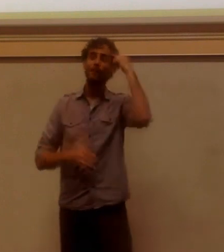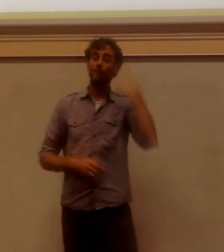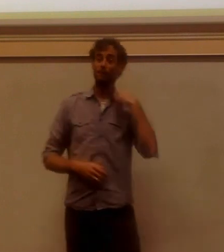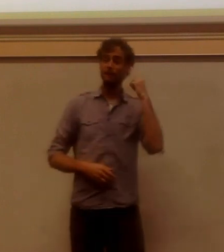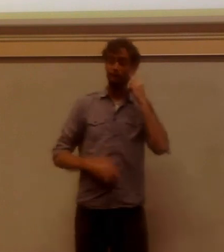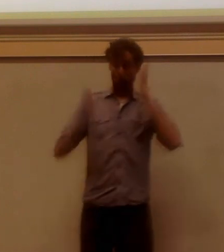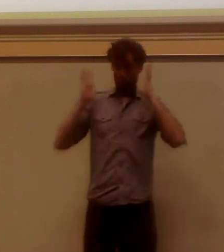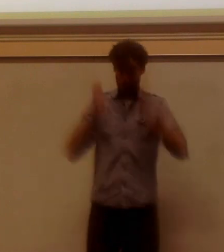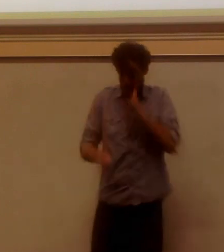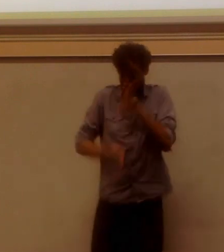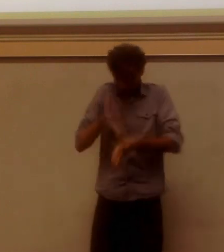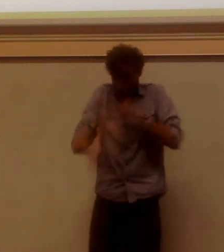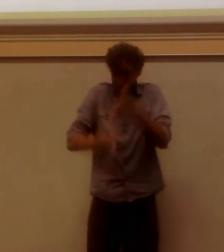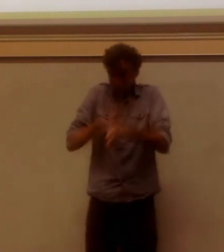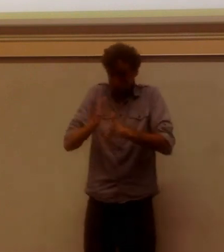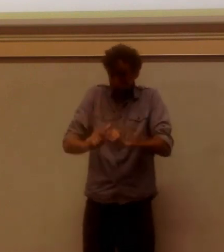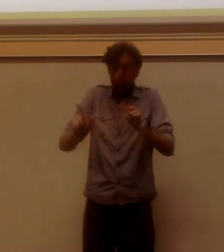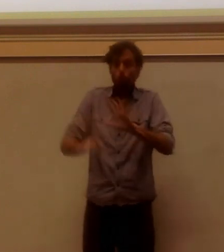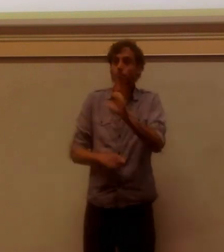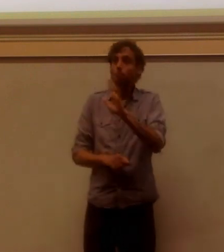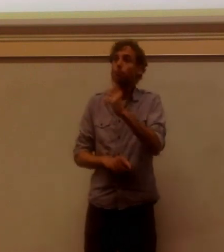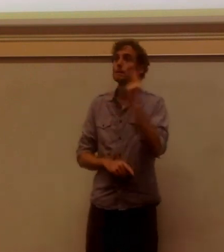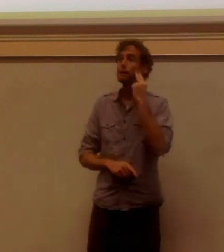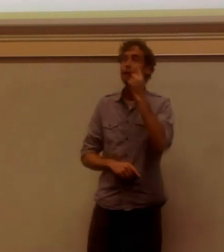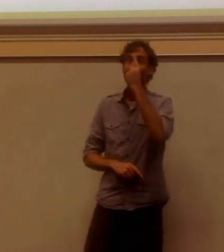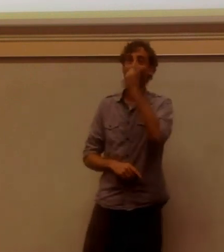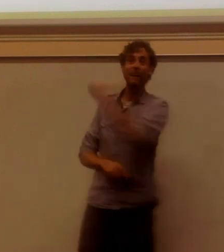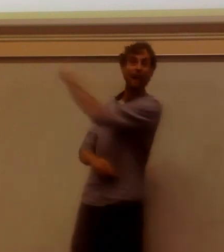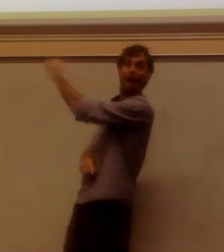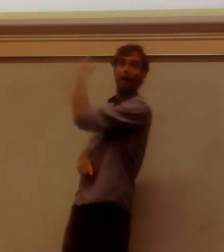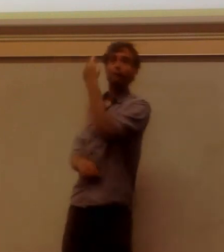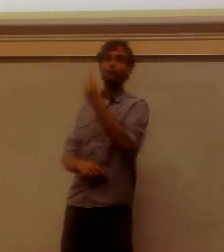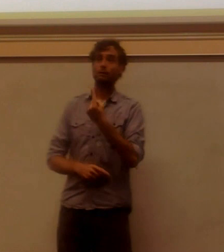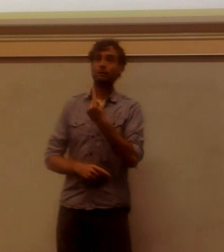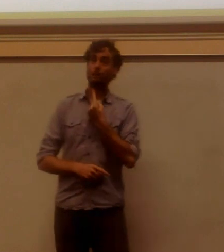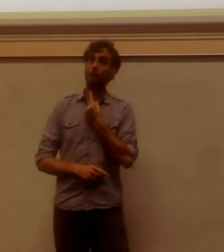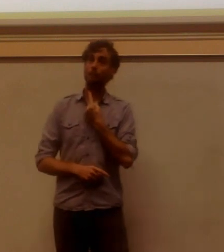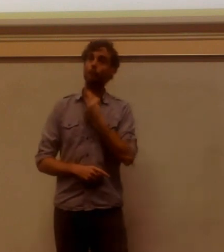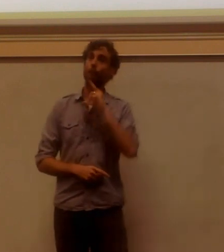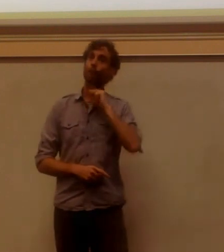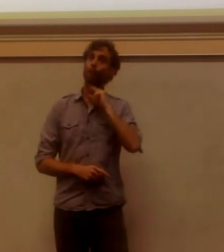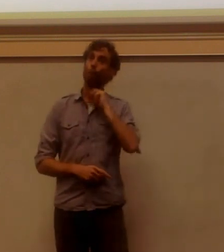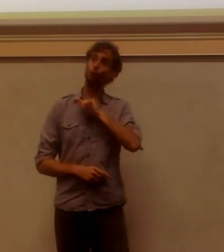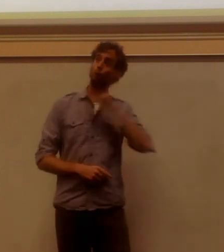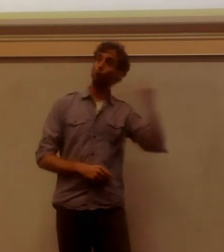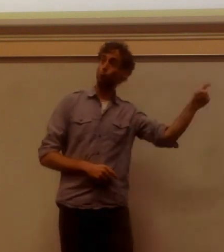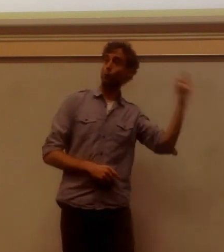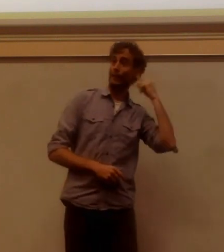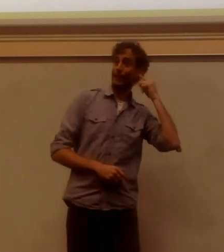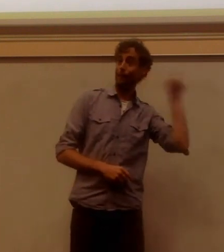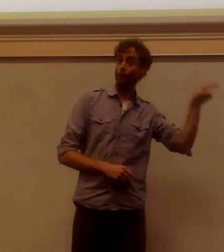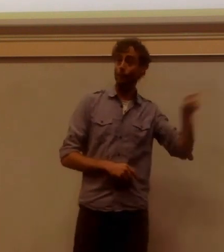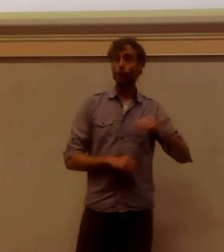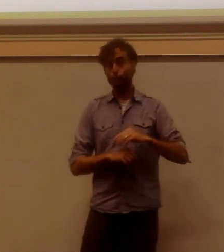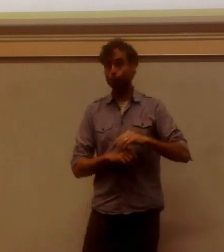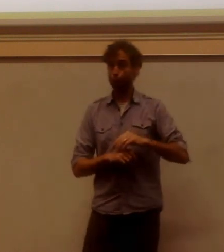And in a similar way with video relay services, it's also possible within a Total Conversation